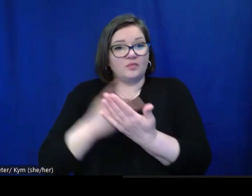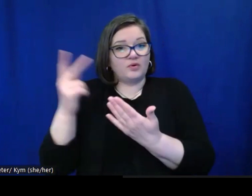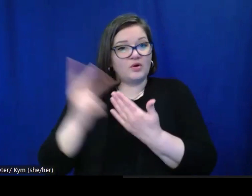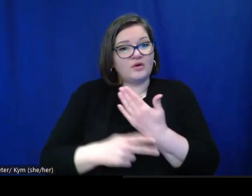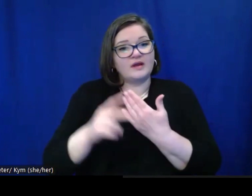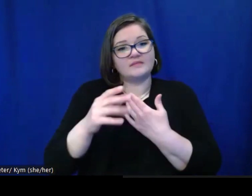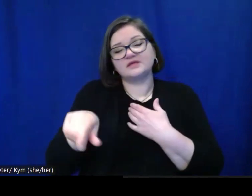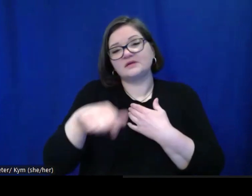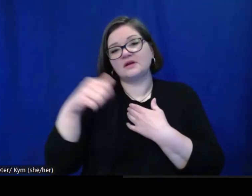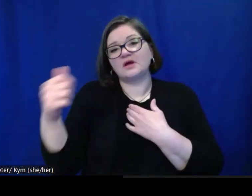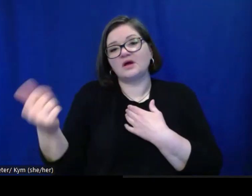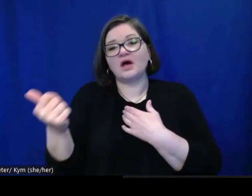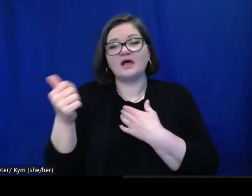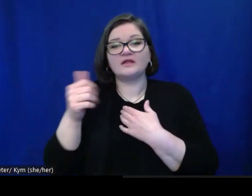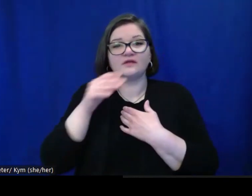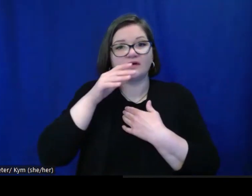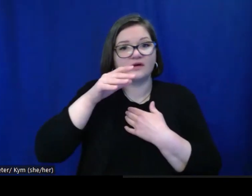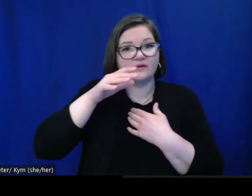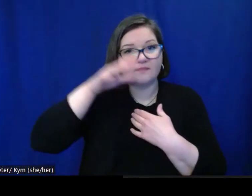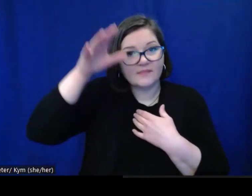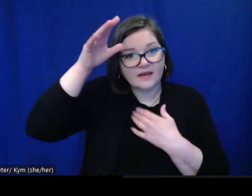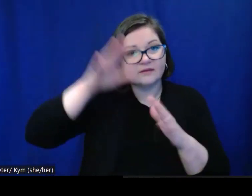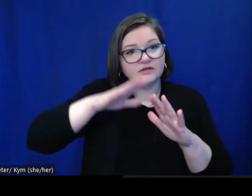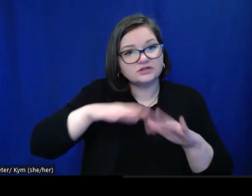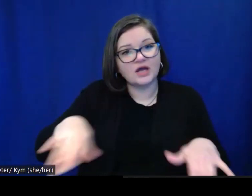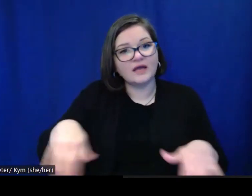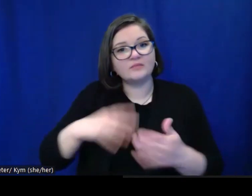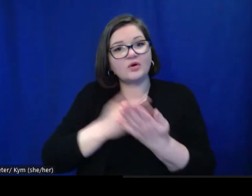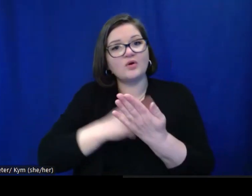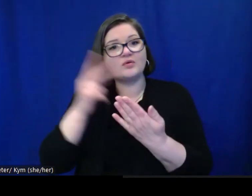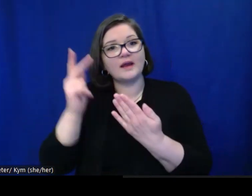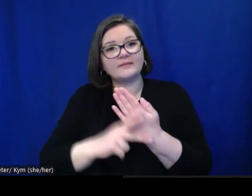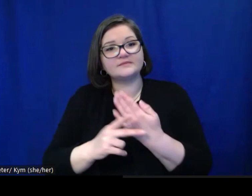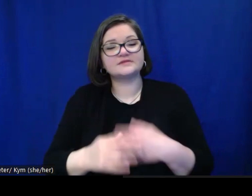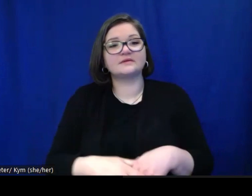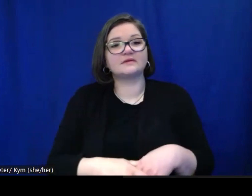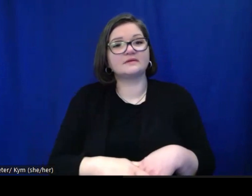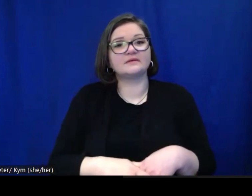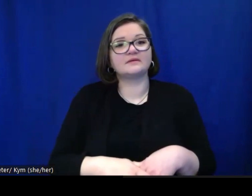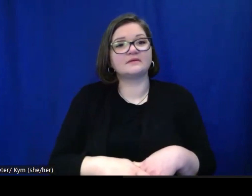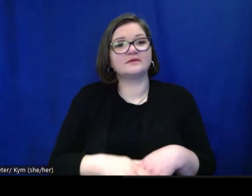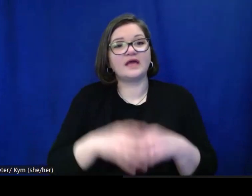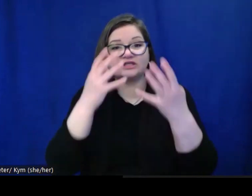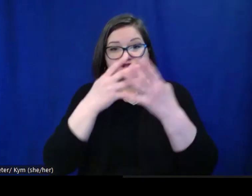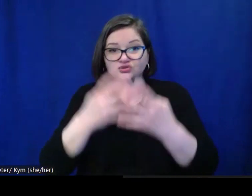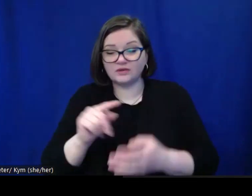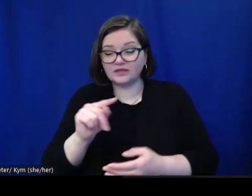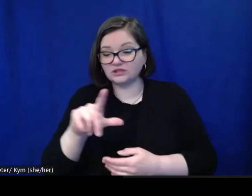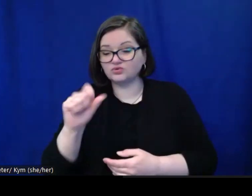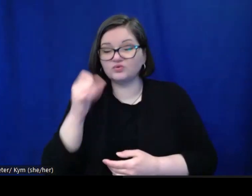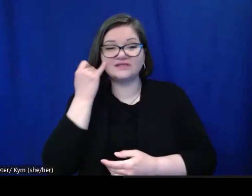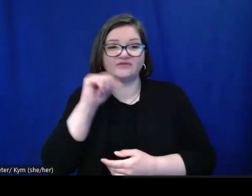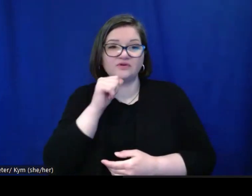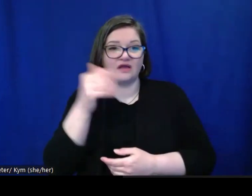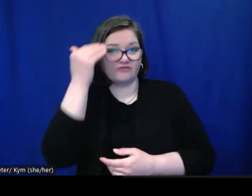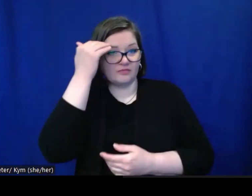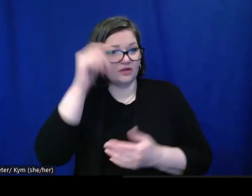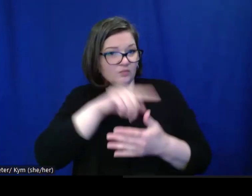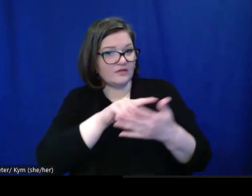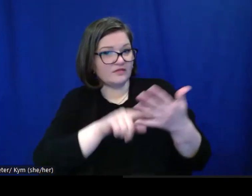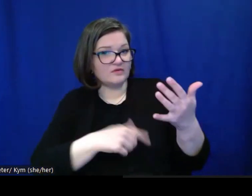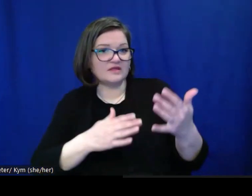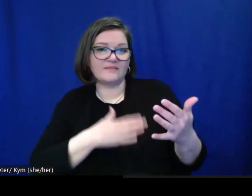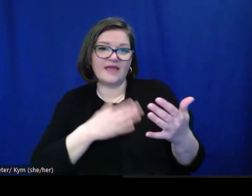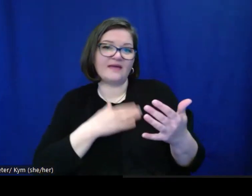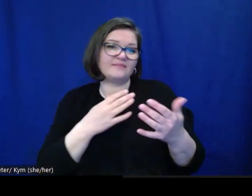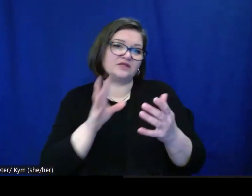other parent-child programs and combinations of all. Here are a few screening tools. If you're not familiar with them, I'd be happy to